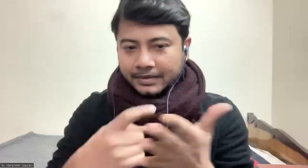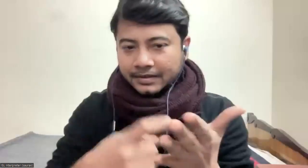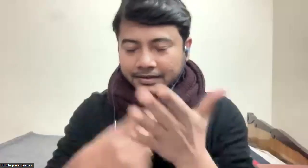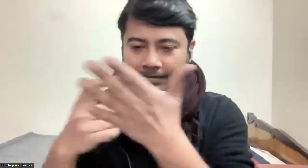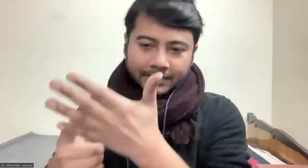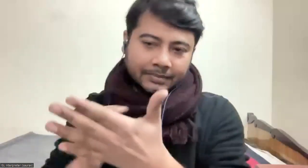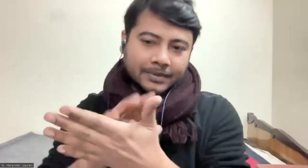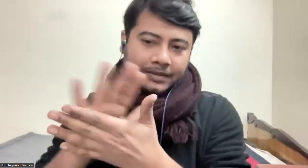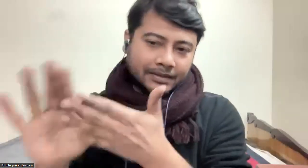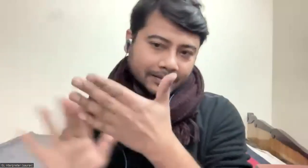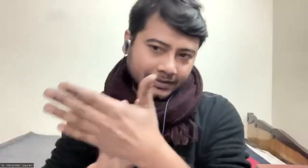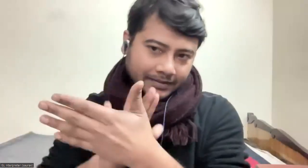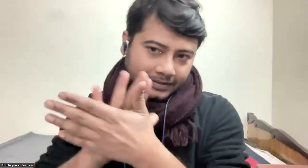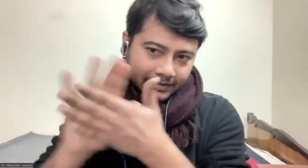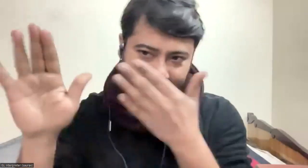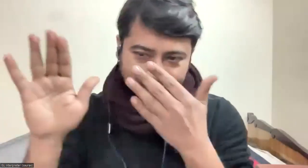Rama, Hare Hare.